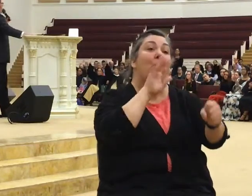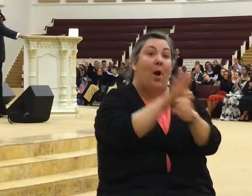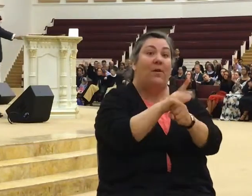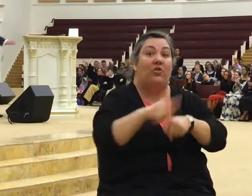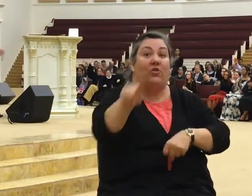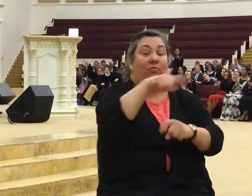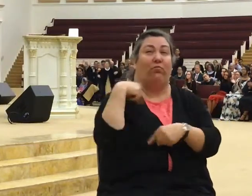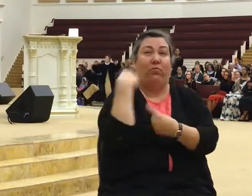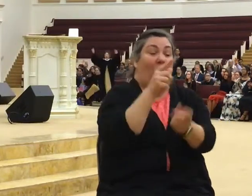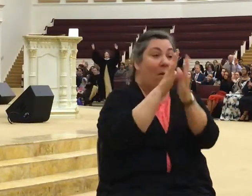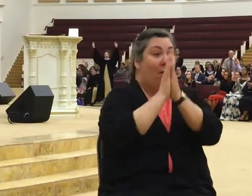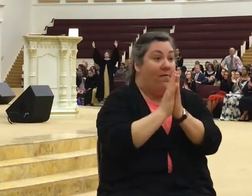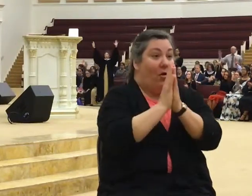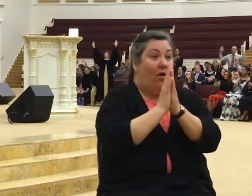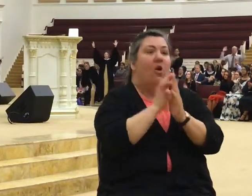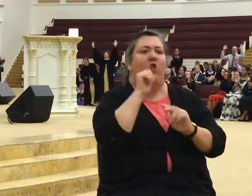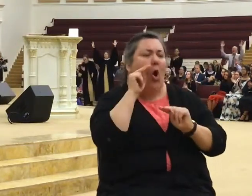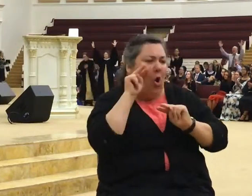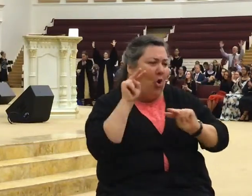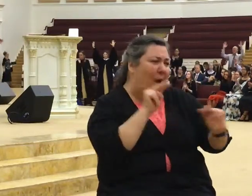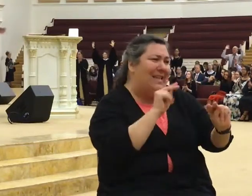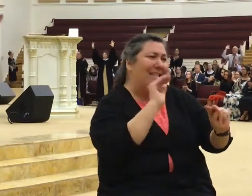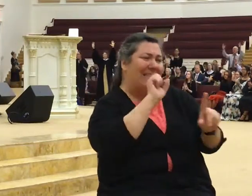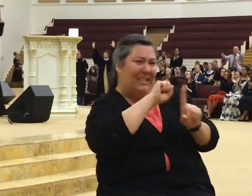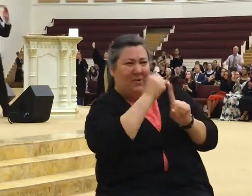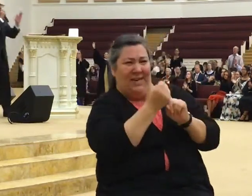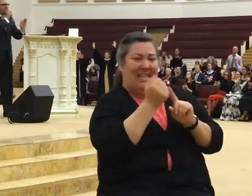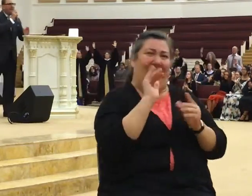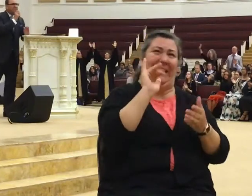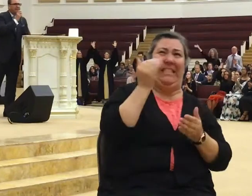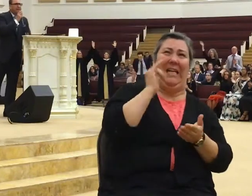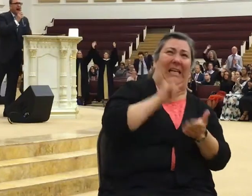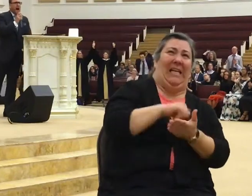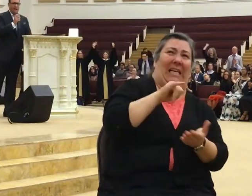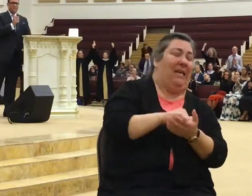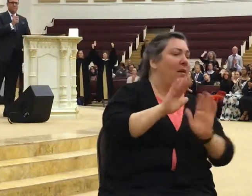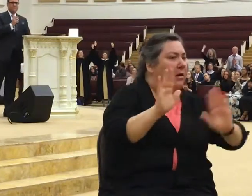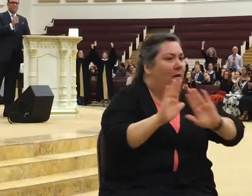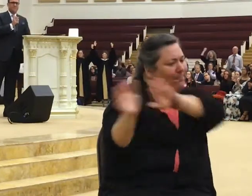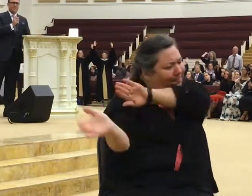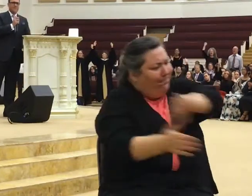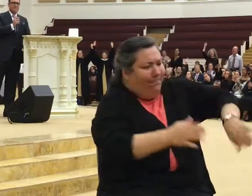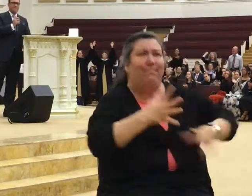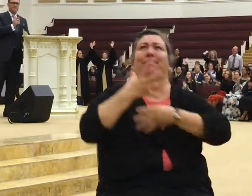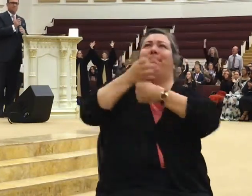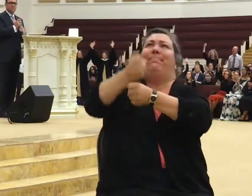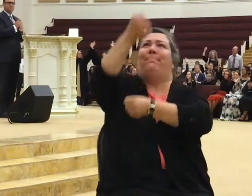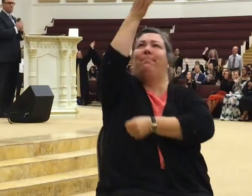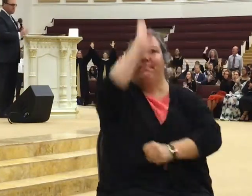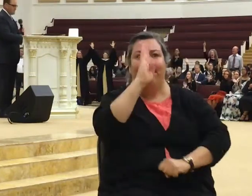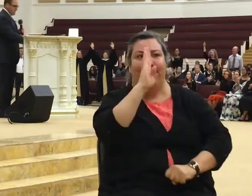Don't look around you at what it looks like. Just put your faith in God.